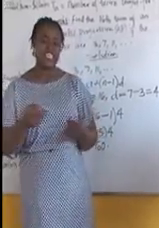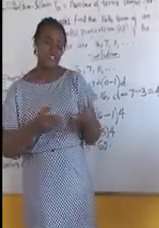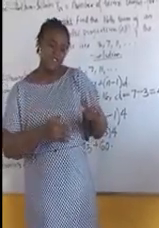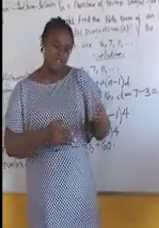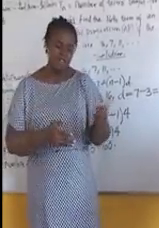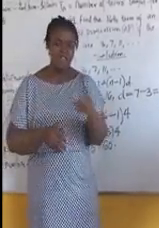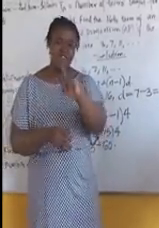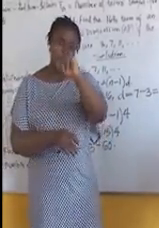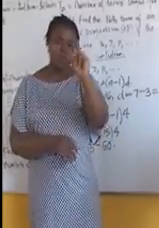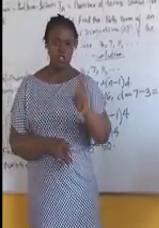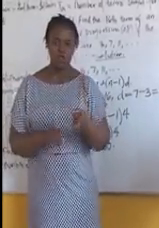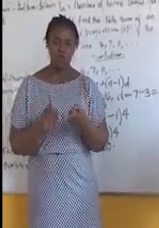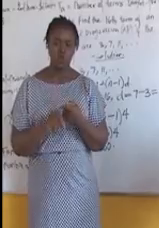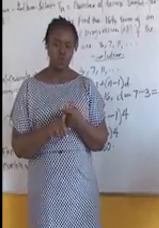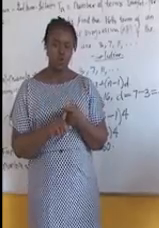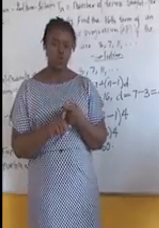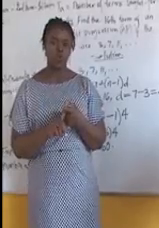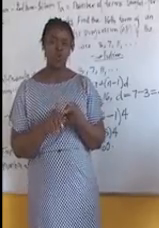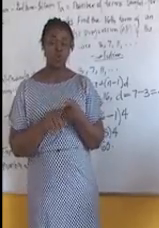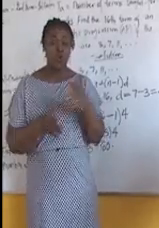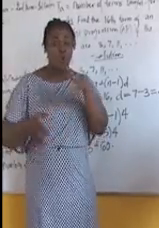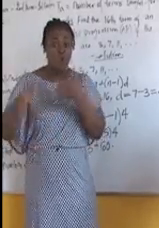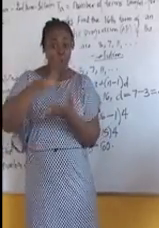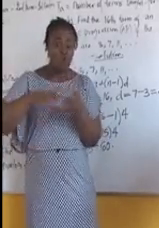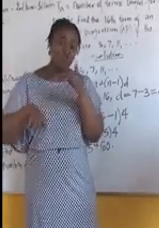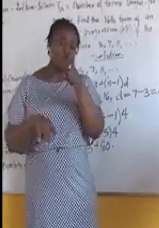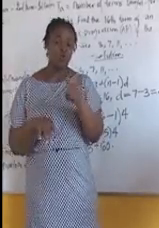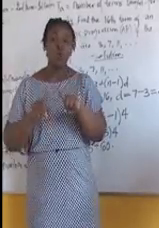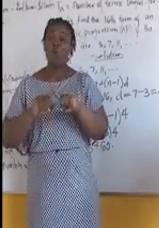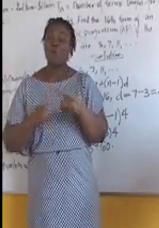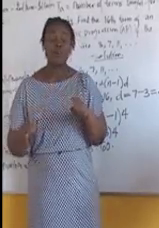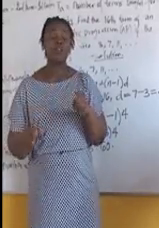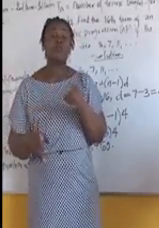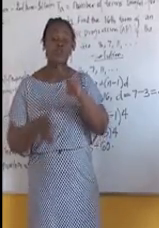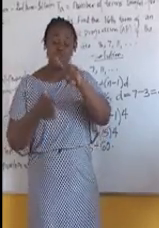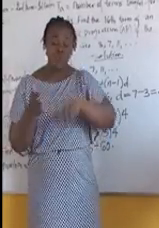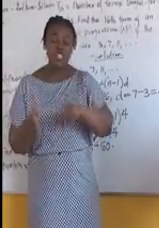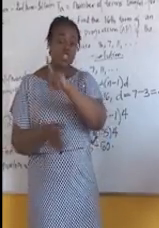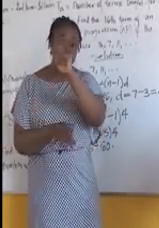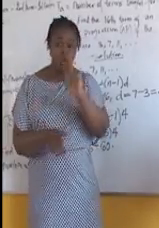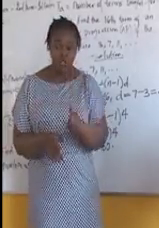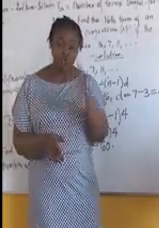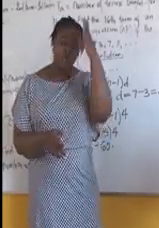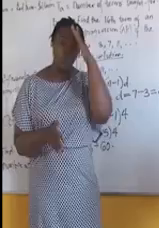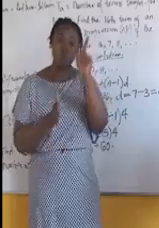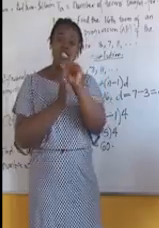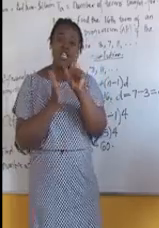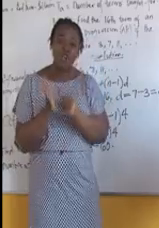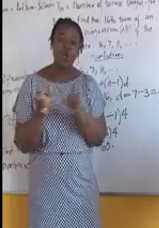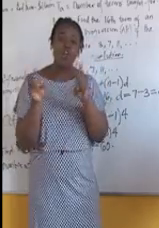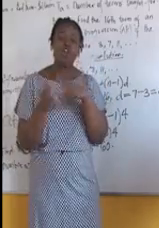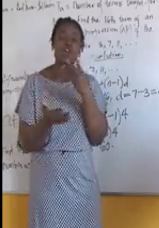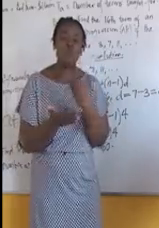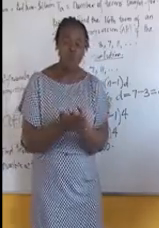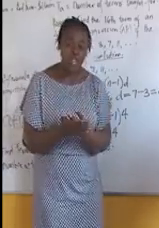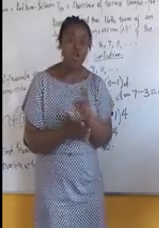question in order to make students kind of a bit afraid. But it's all the same. I won't understand the formulas. You should be able to apply